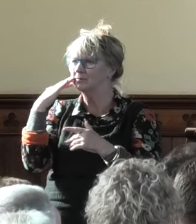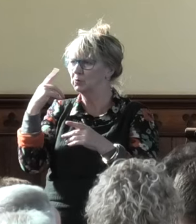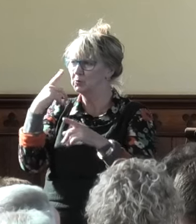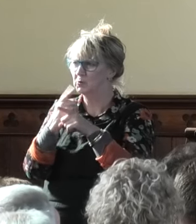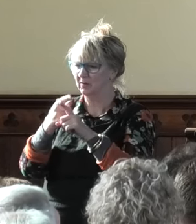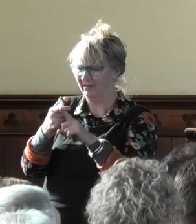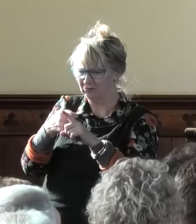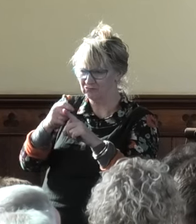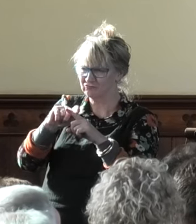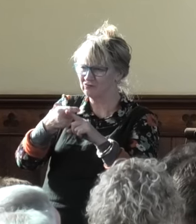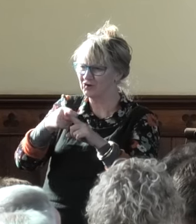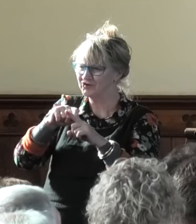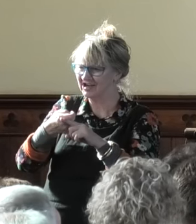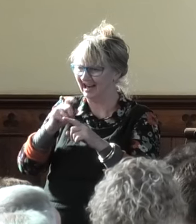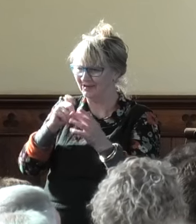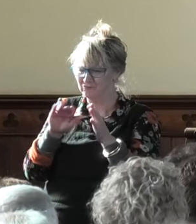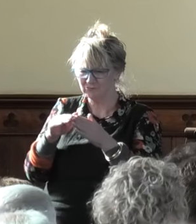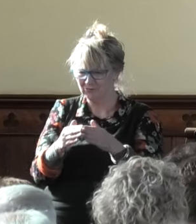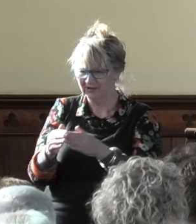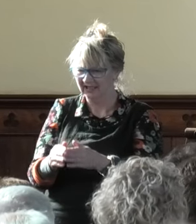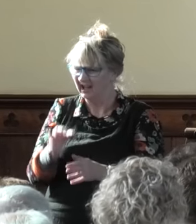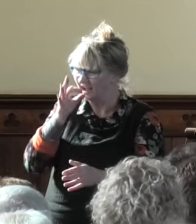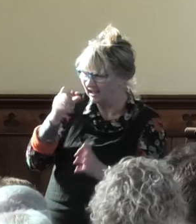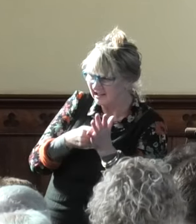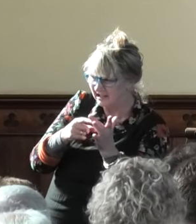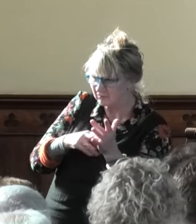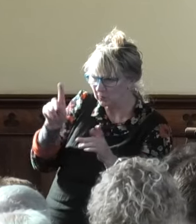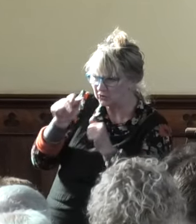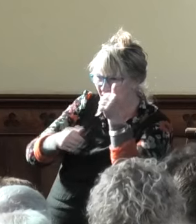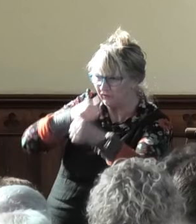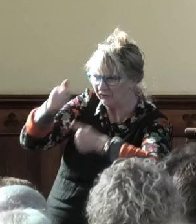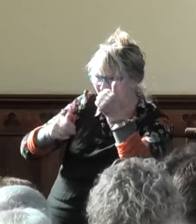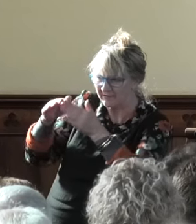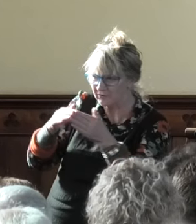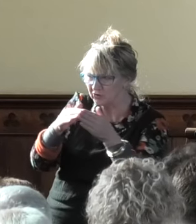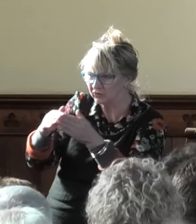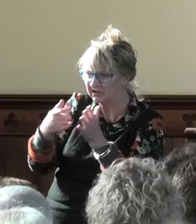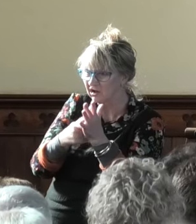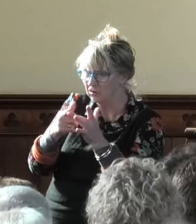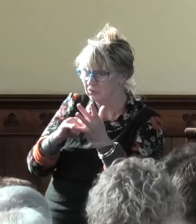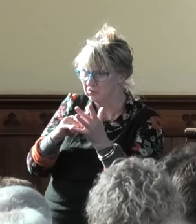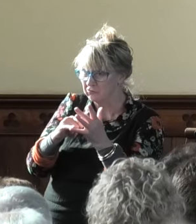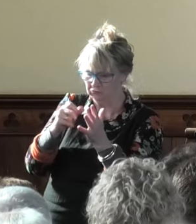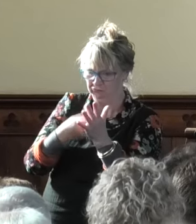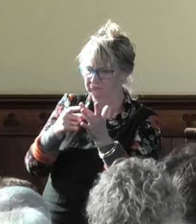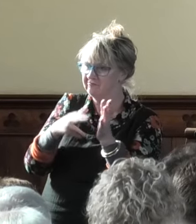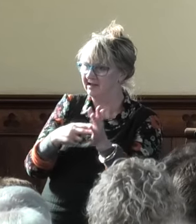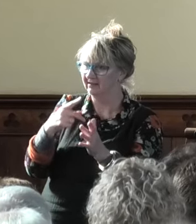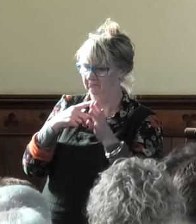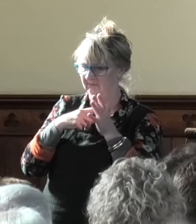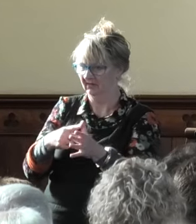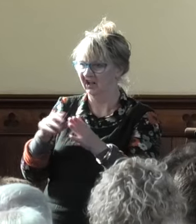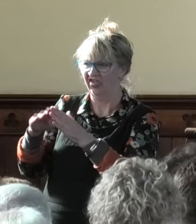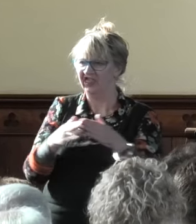crochet cruise went ahead. When I asked Rin what her favourite part of cruising was, she was unhesitating in her reply, the